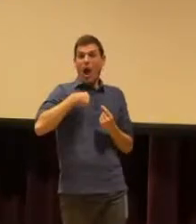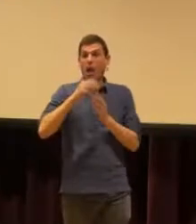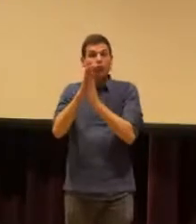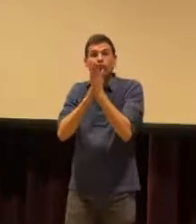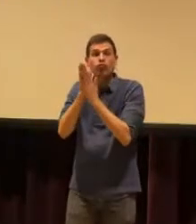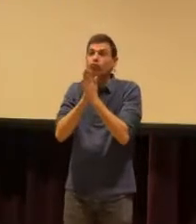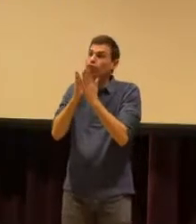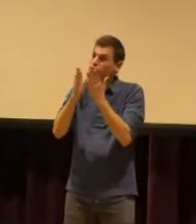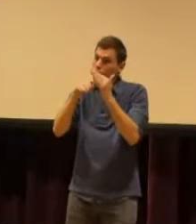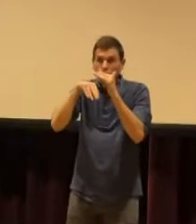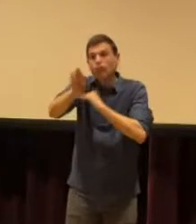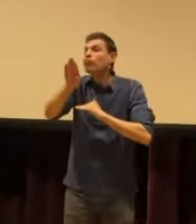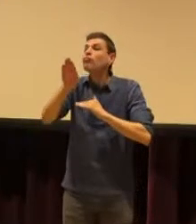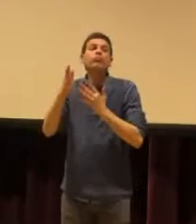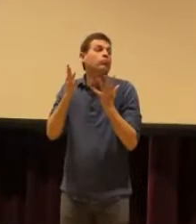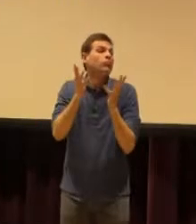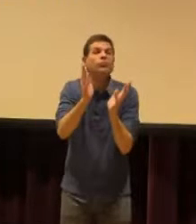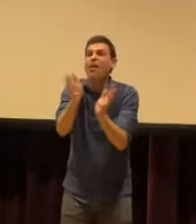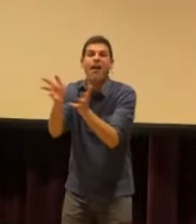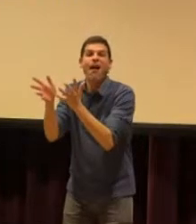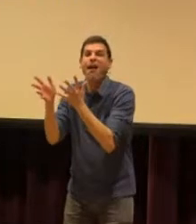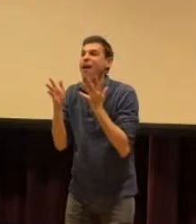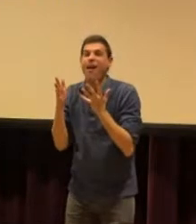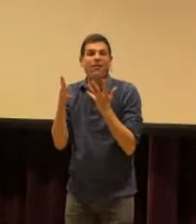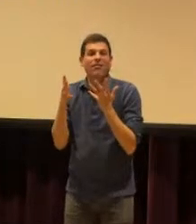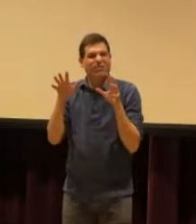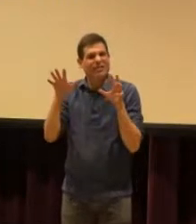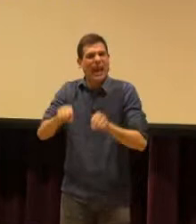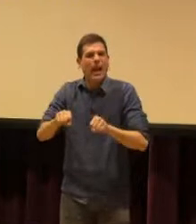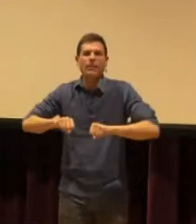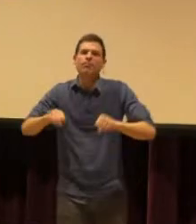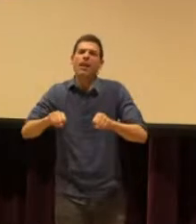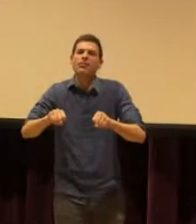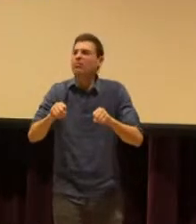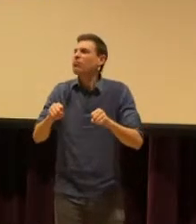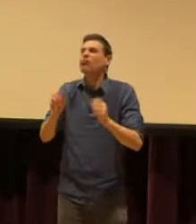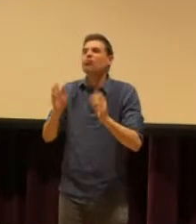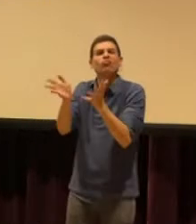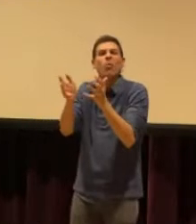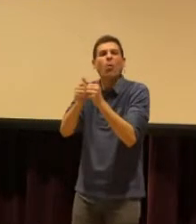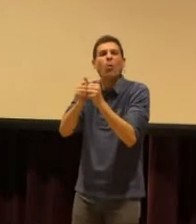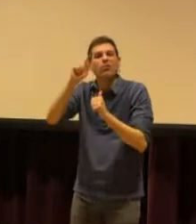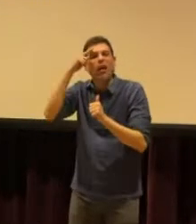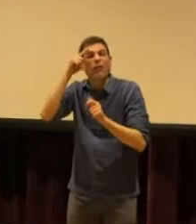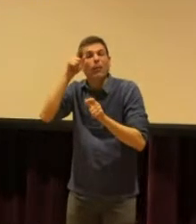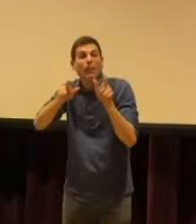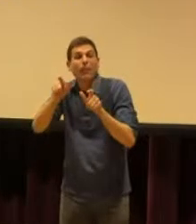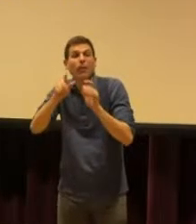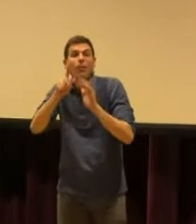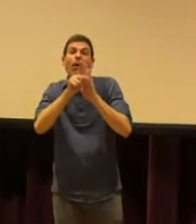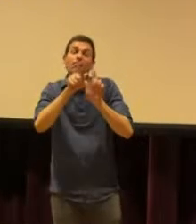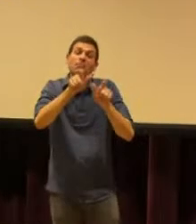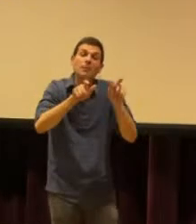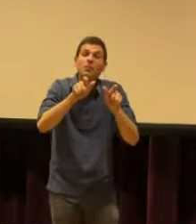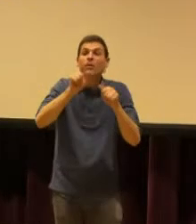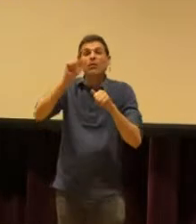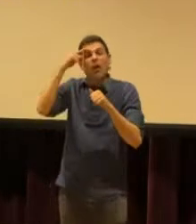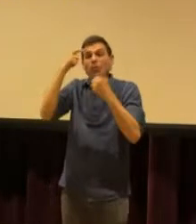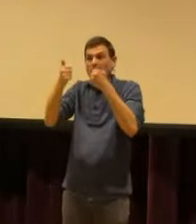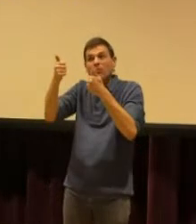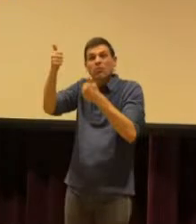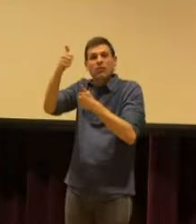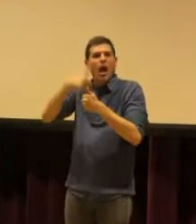lot of the time I'm interacting with a lot of council members or government people within governmental